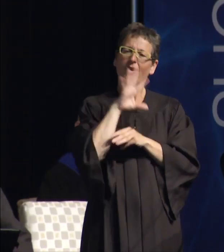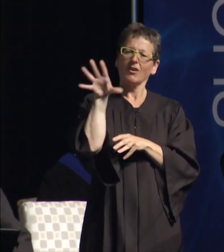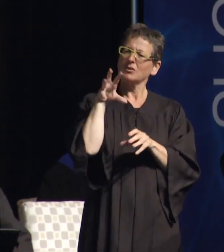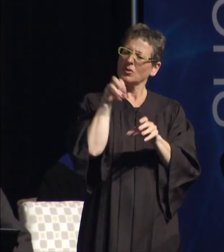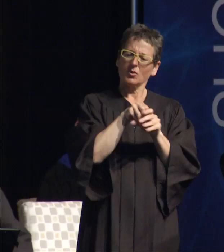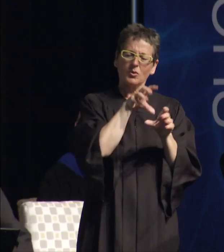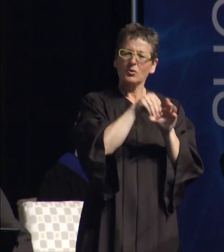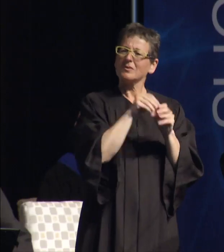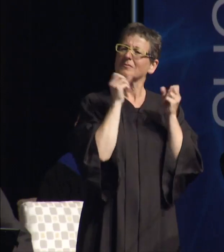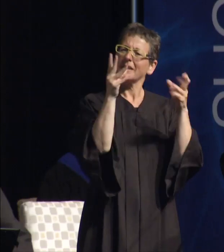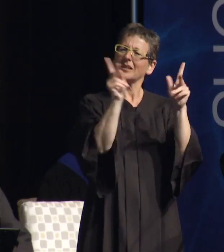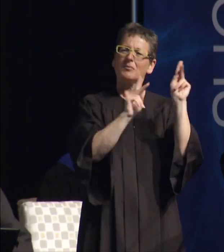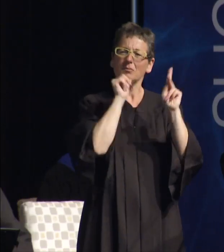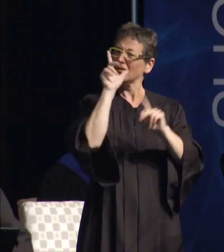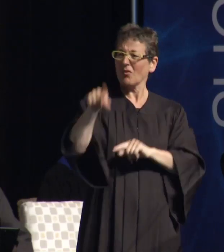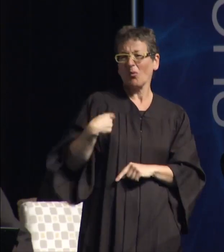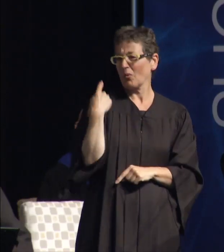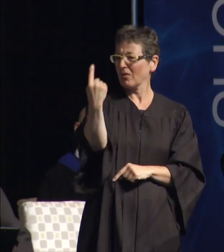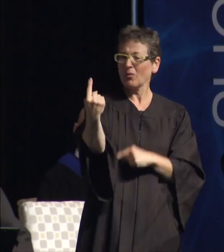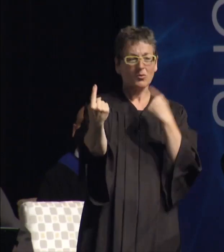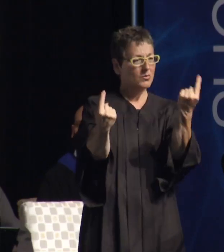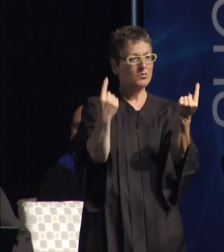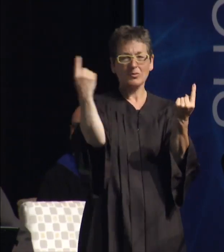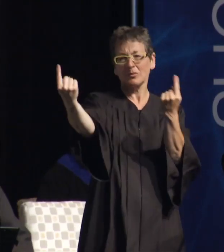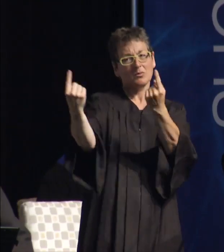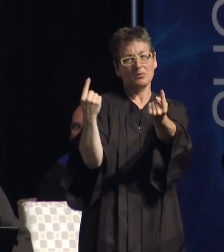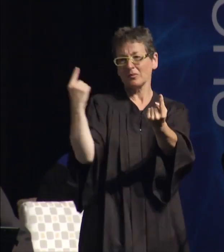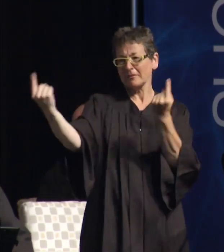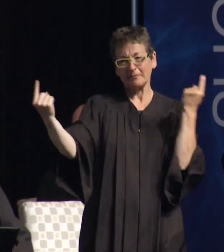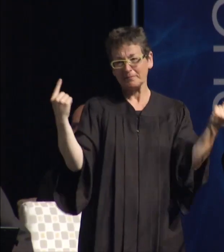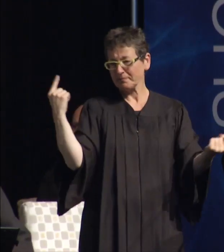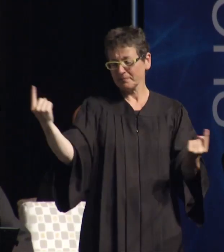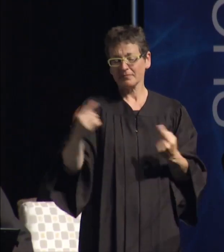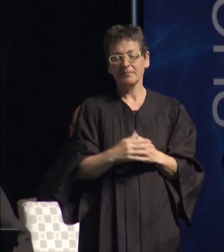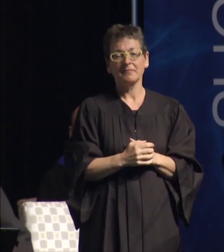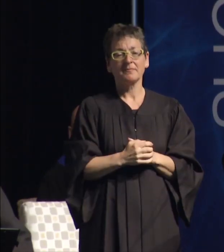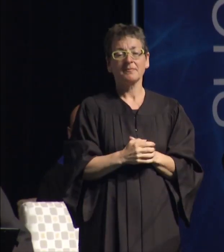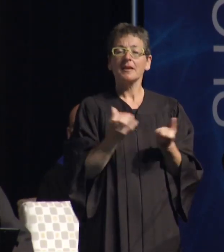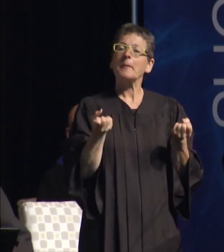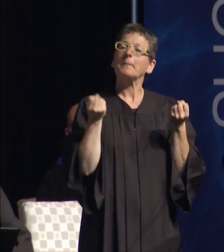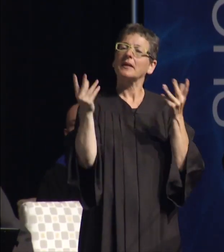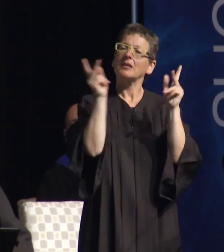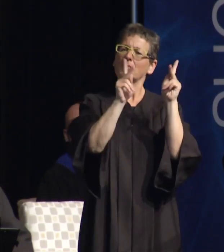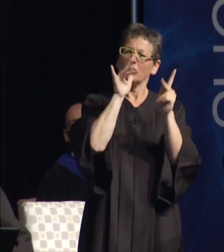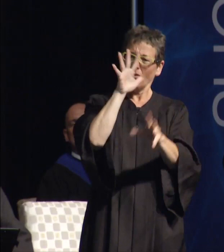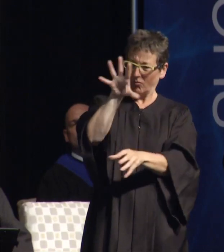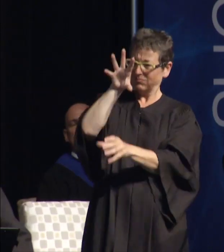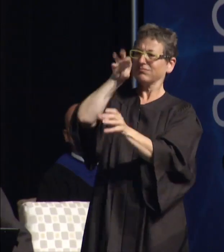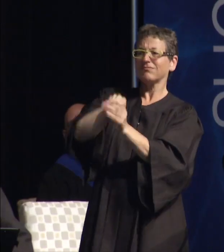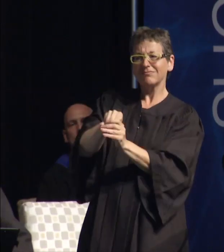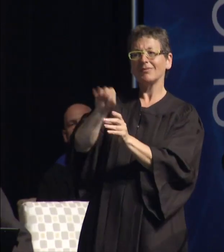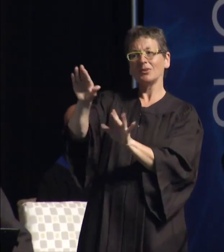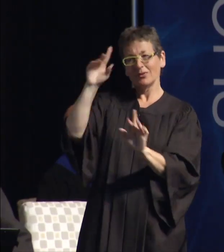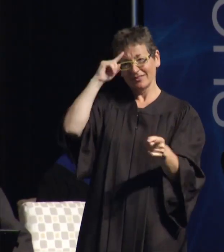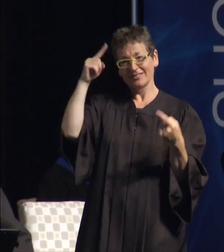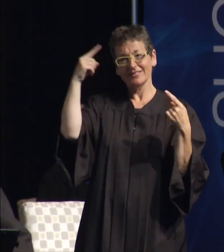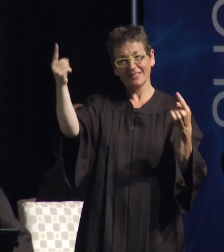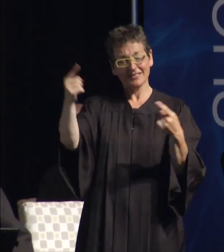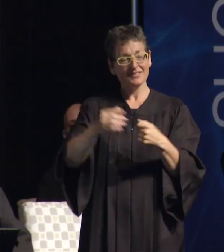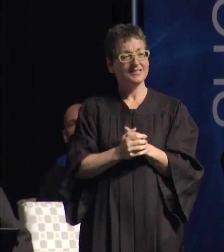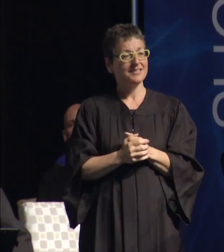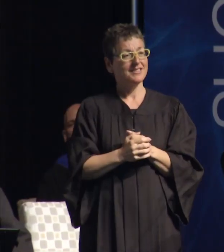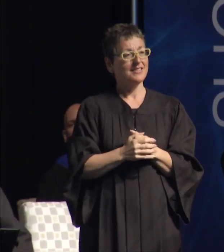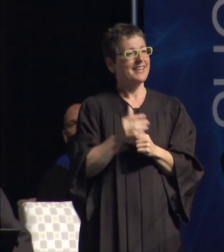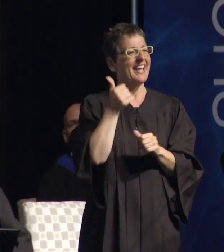others besides ourselves, and we did not get here alone. There's so many who have played such a huge role in our success. Every